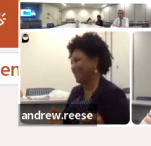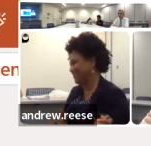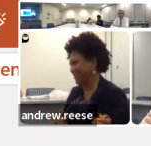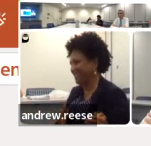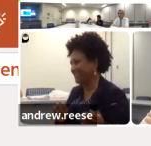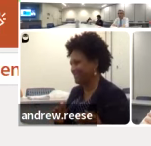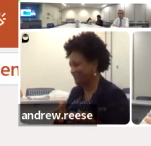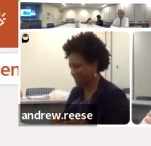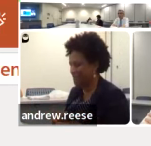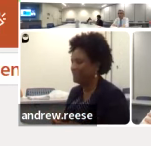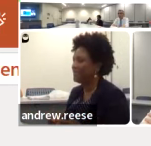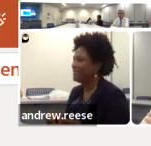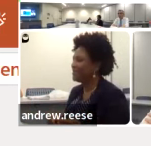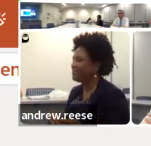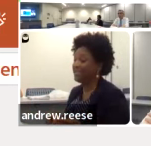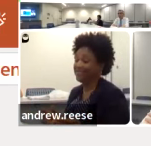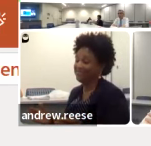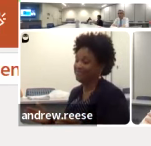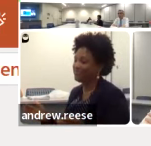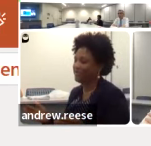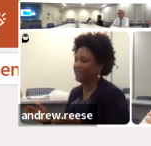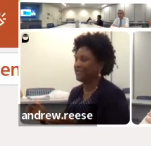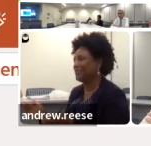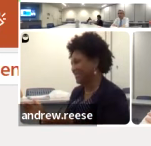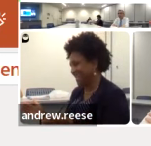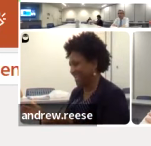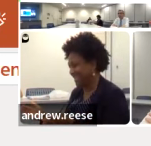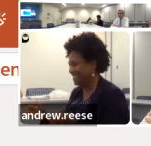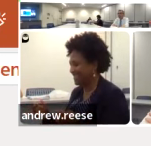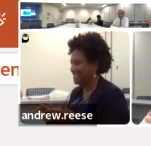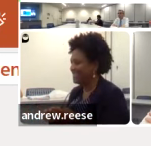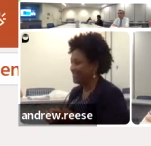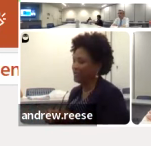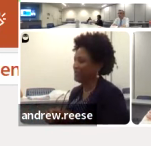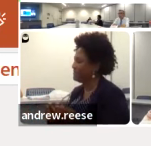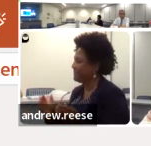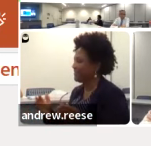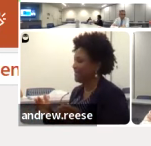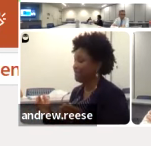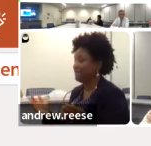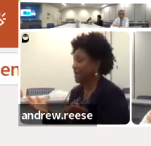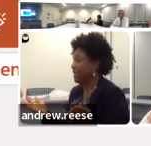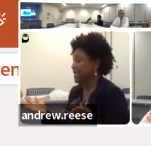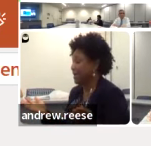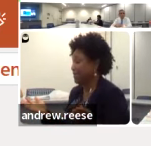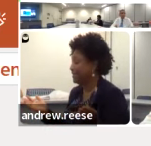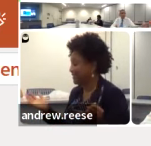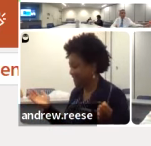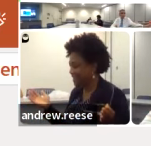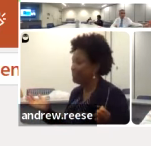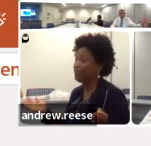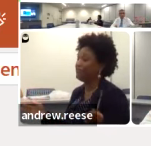actually the best place for him, which previously wasn't the case. So the family